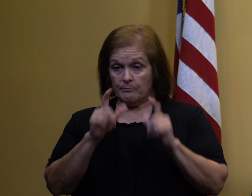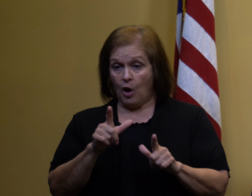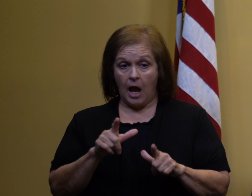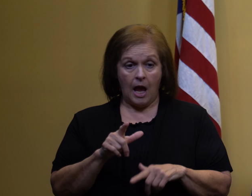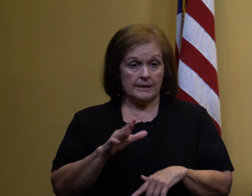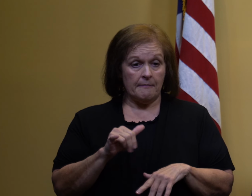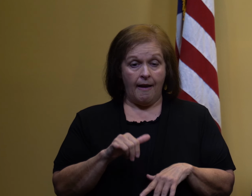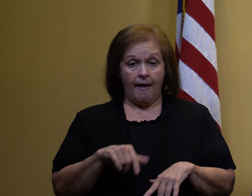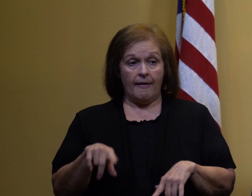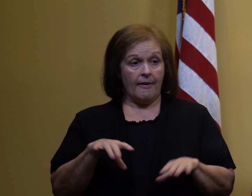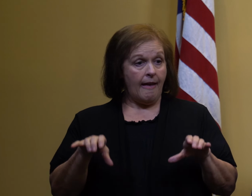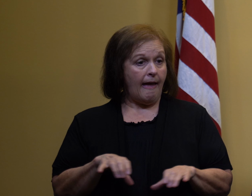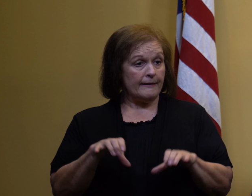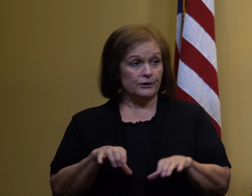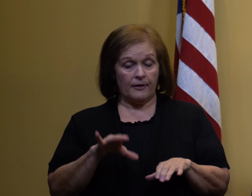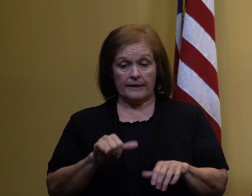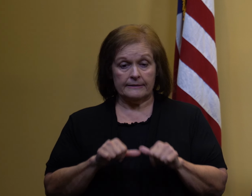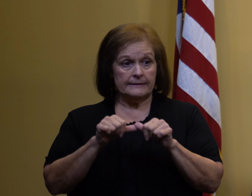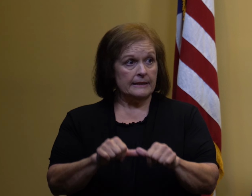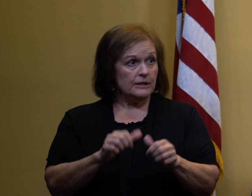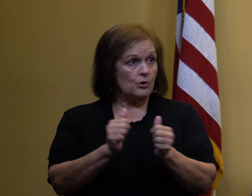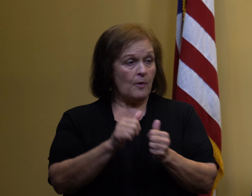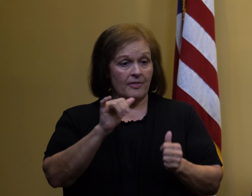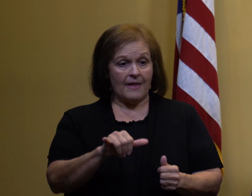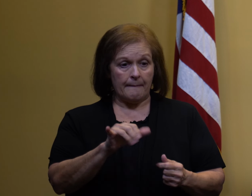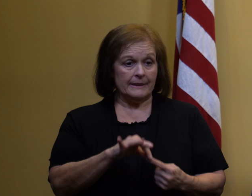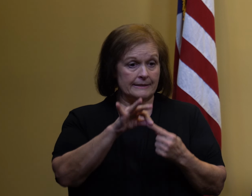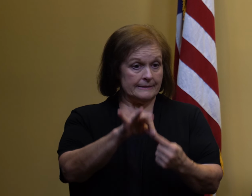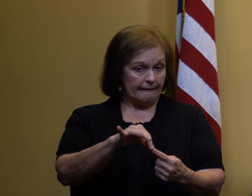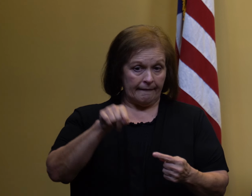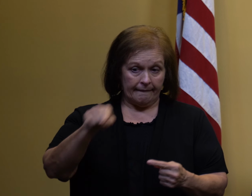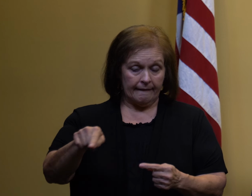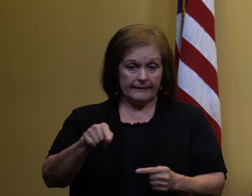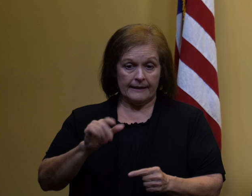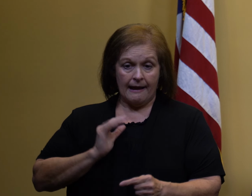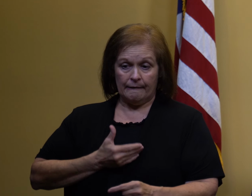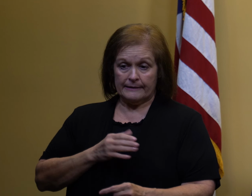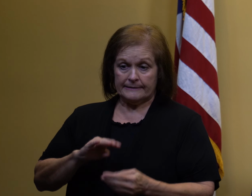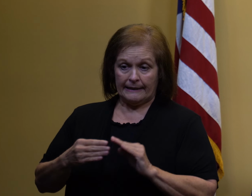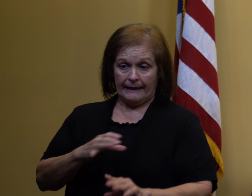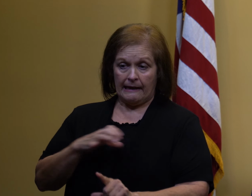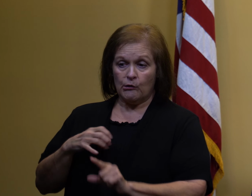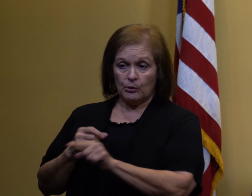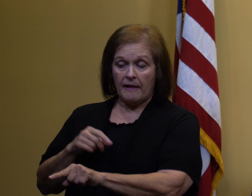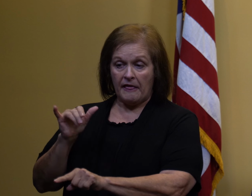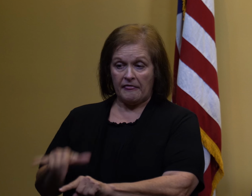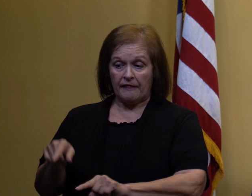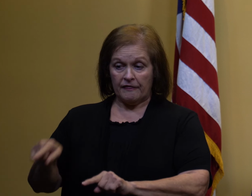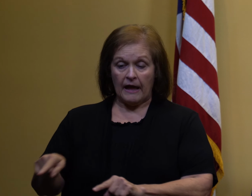the actions that have been consistent with this particular city council, that they would